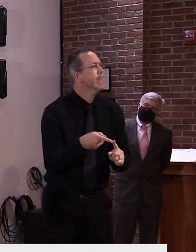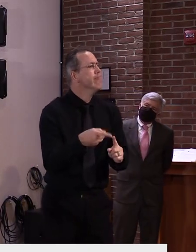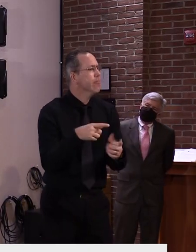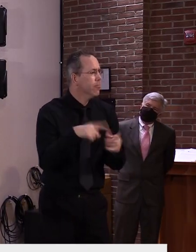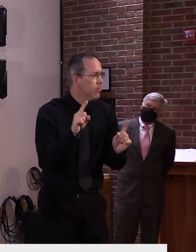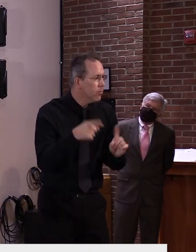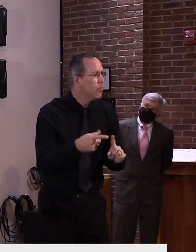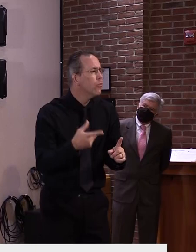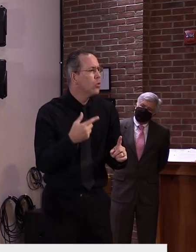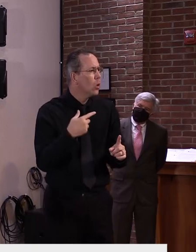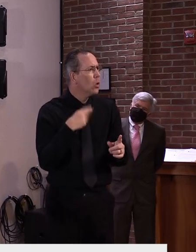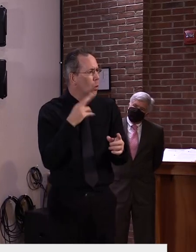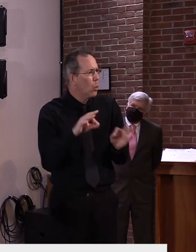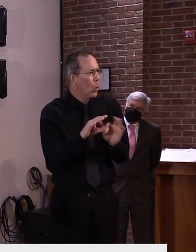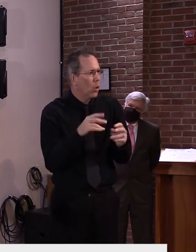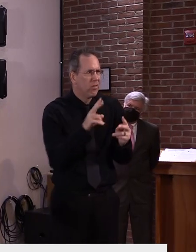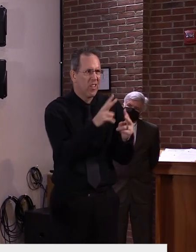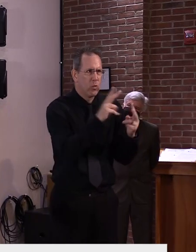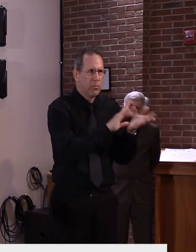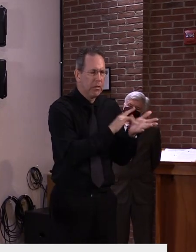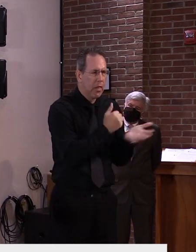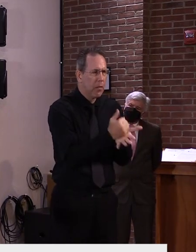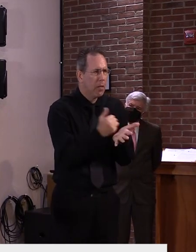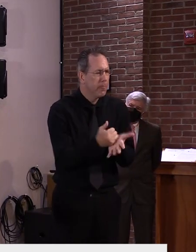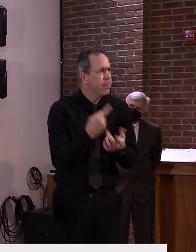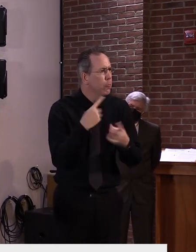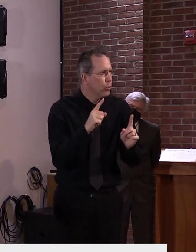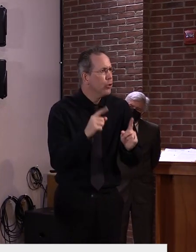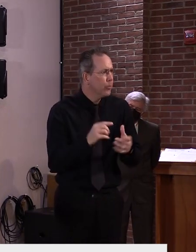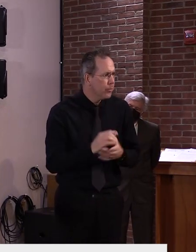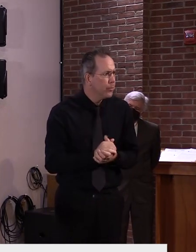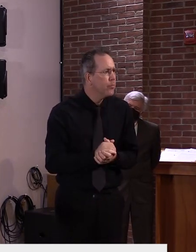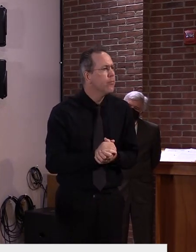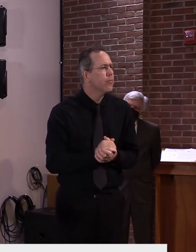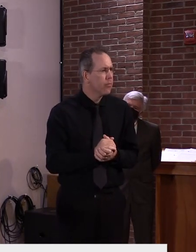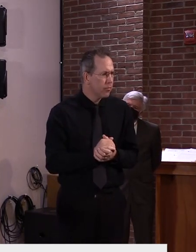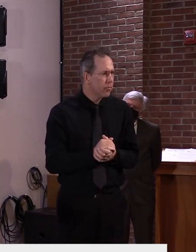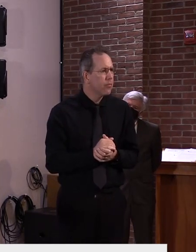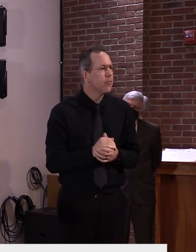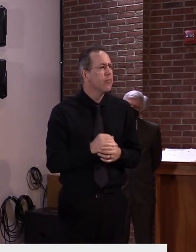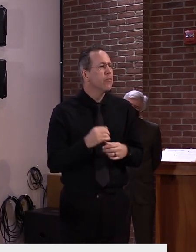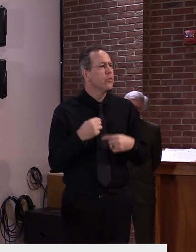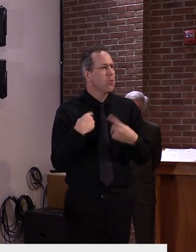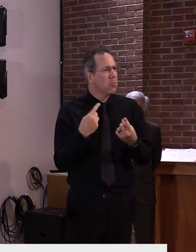has sure. evolved as well. And part of the more